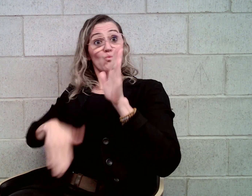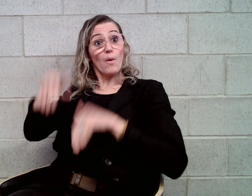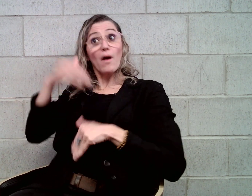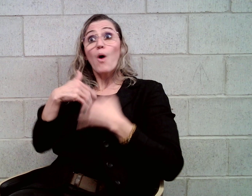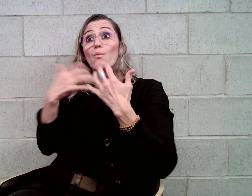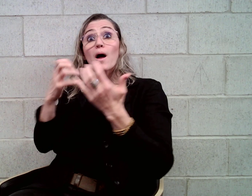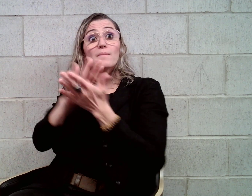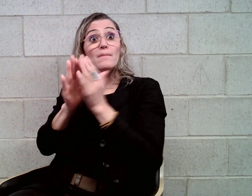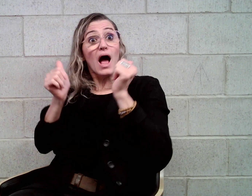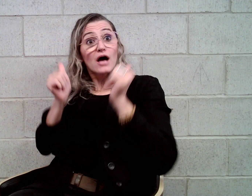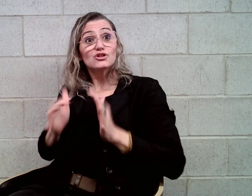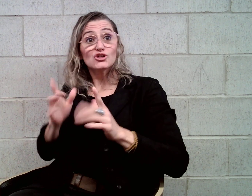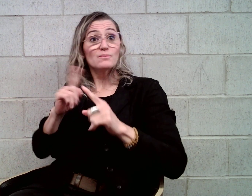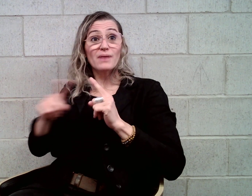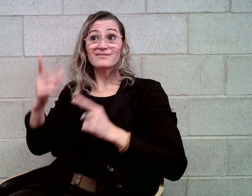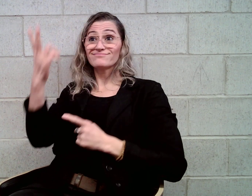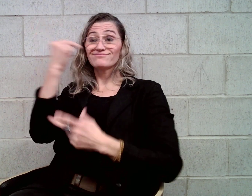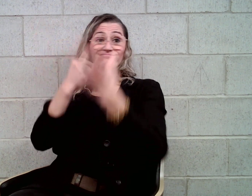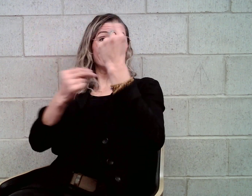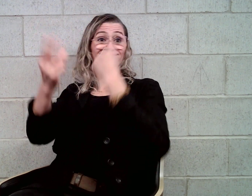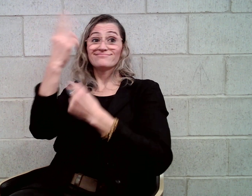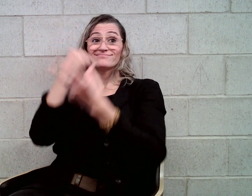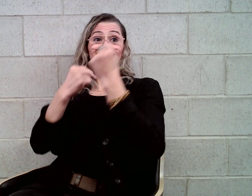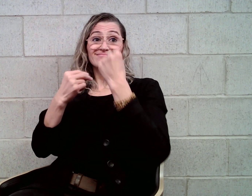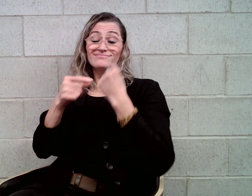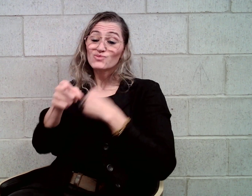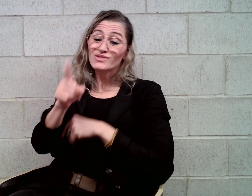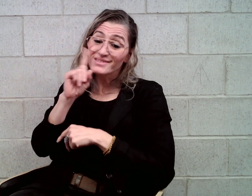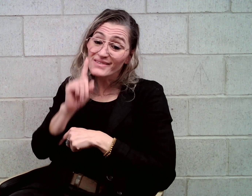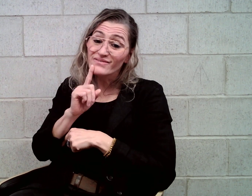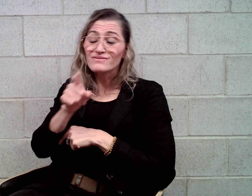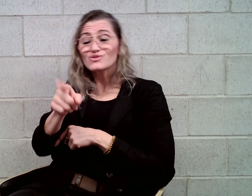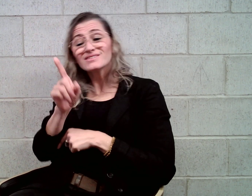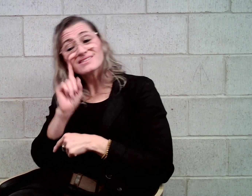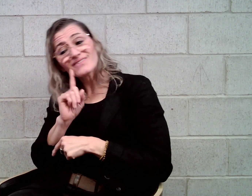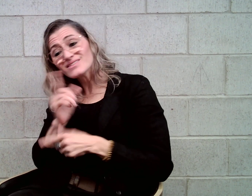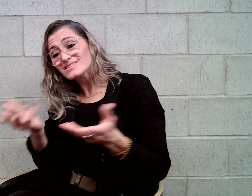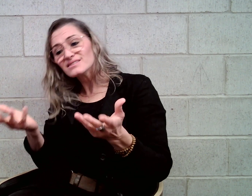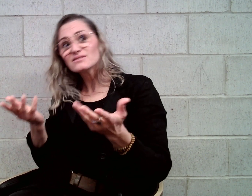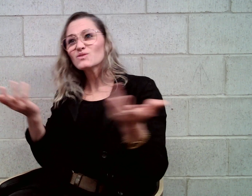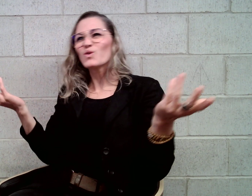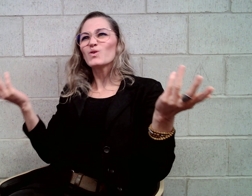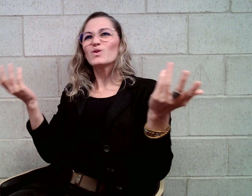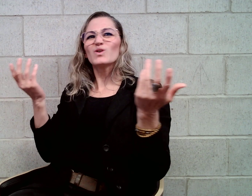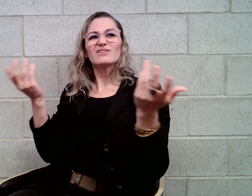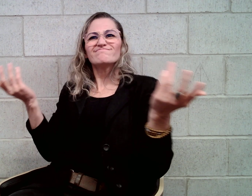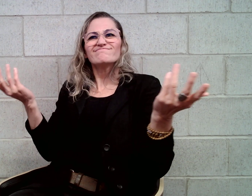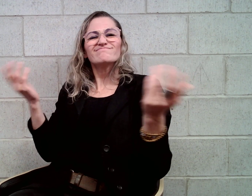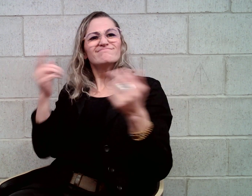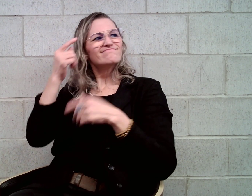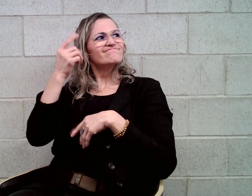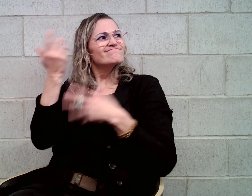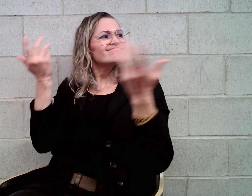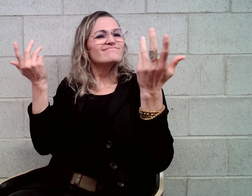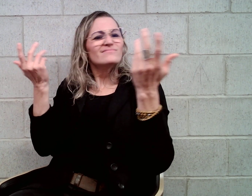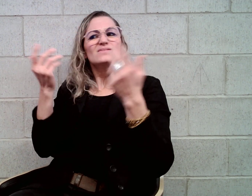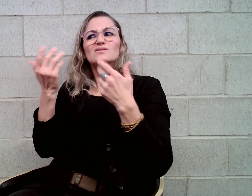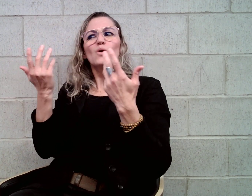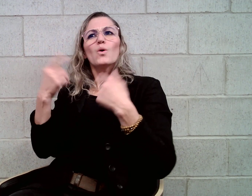up, I didn't go to the theater. I had an interest in acting, but I was confronted with a lot of barriers, people